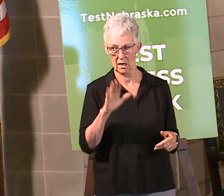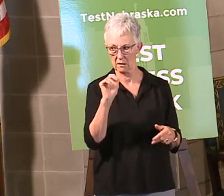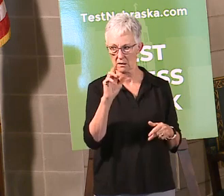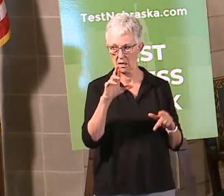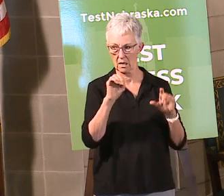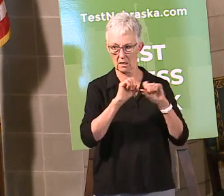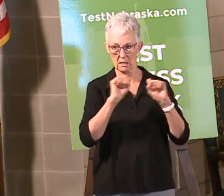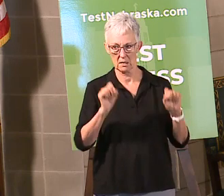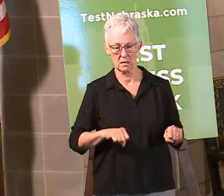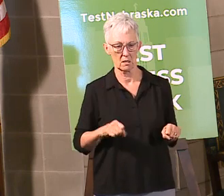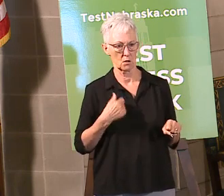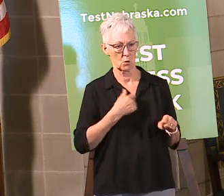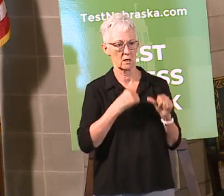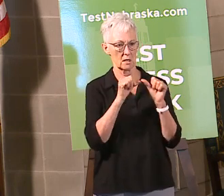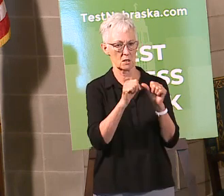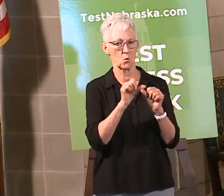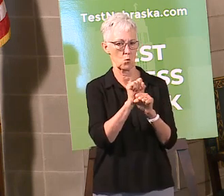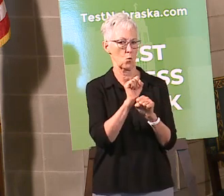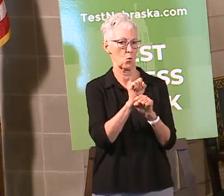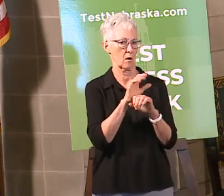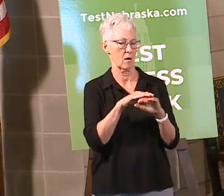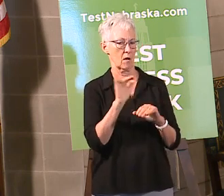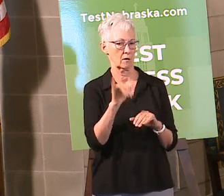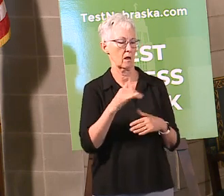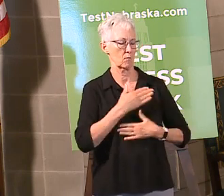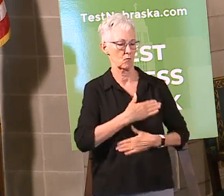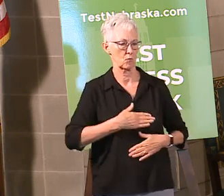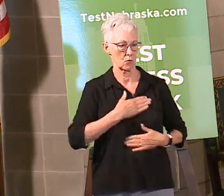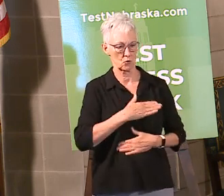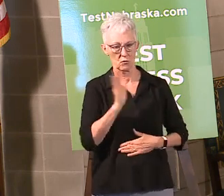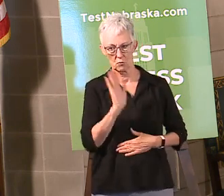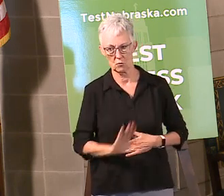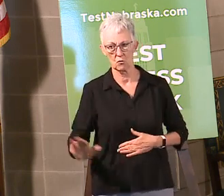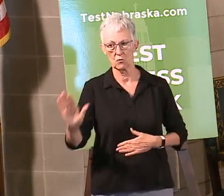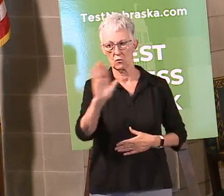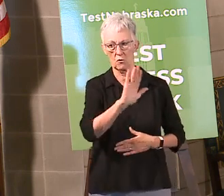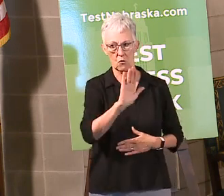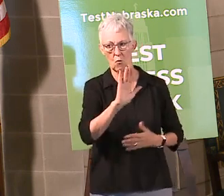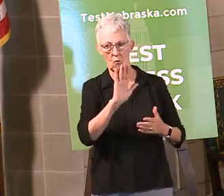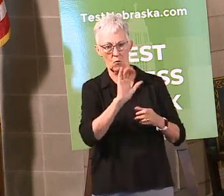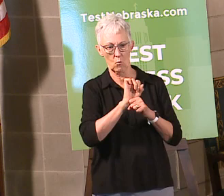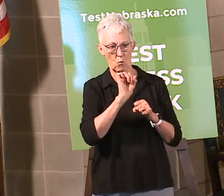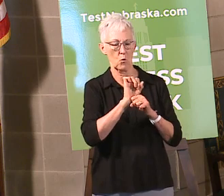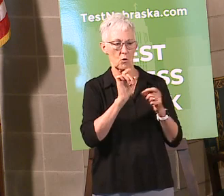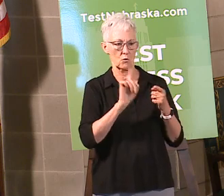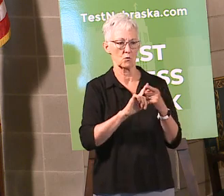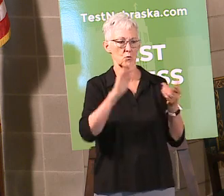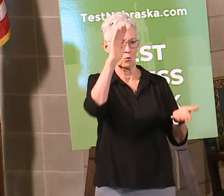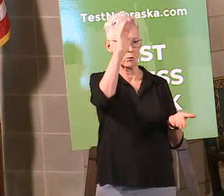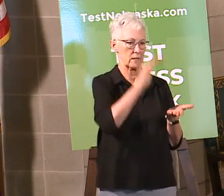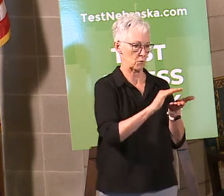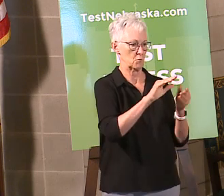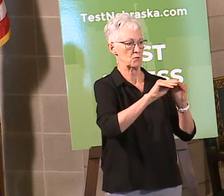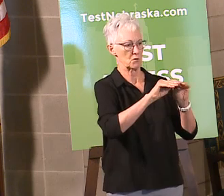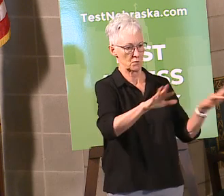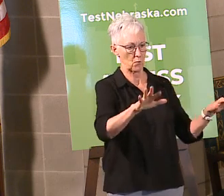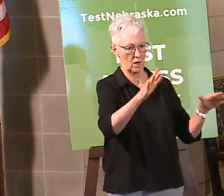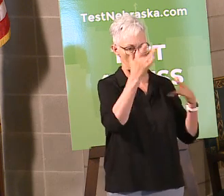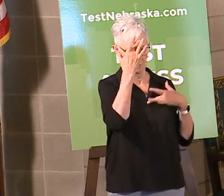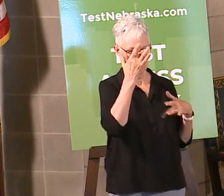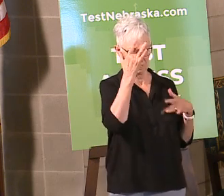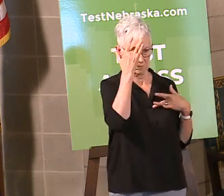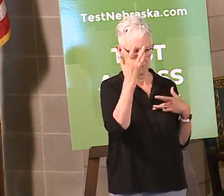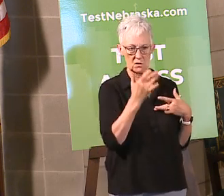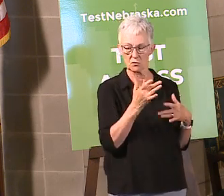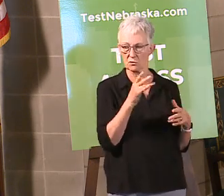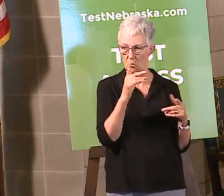it. So we're going to continue to work on that. We appreciate all your sacrifices to be able to make this happen. Please consider testnebraska.com as one of the ways that you can